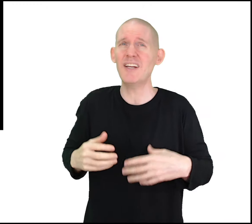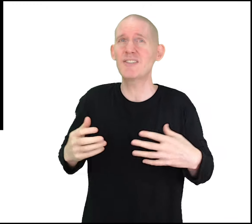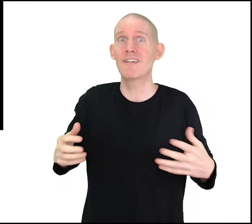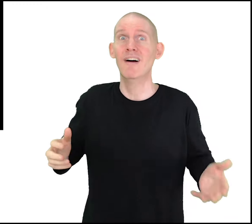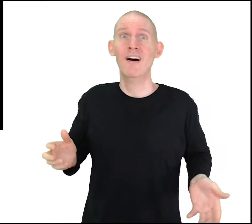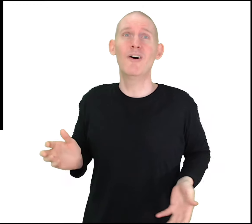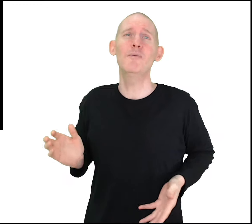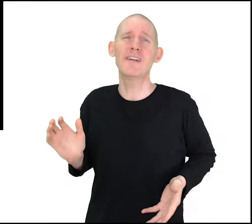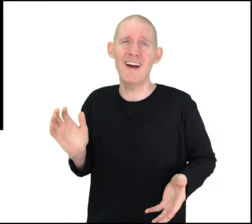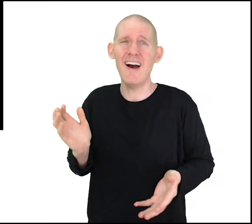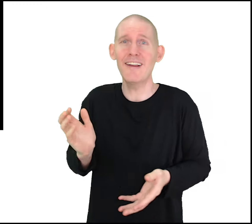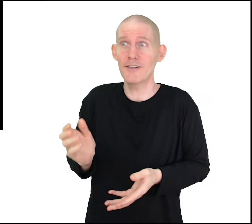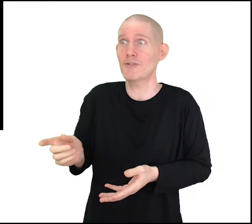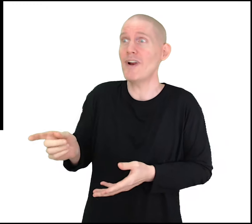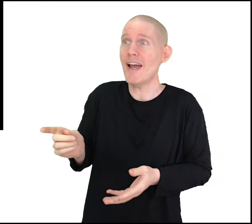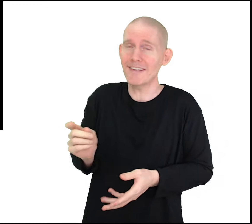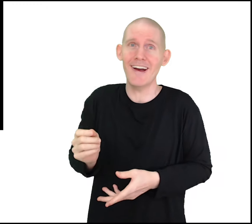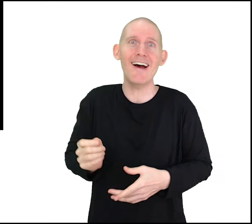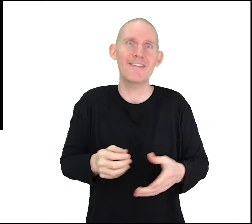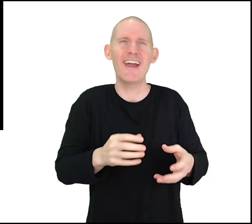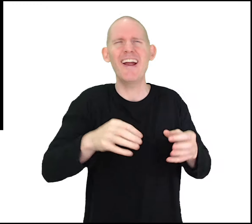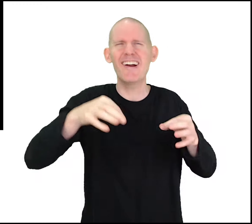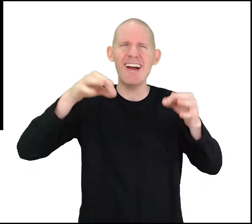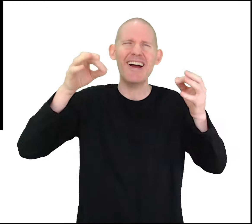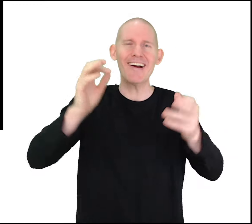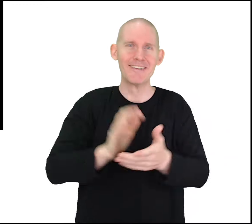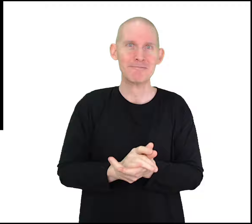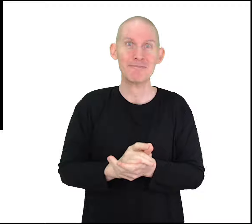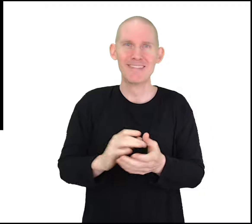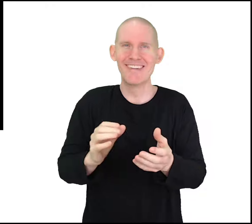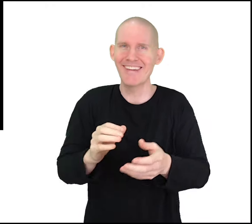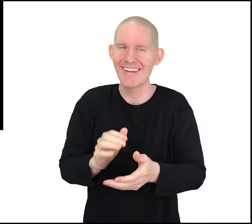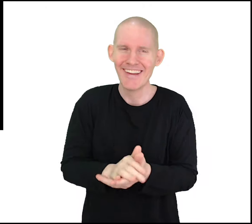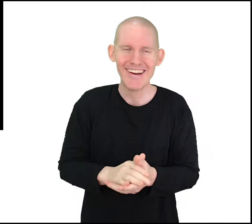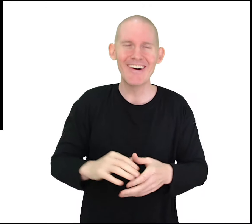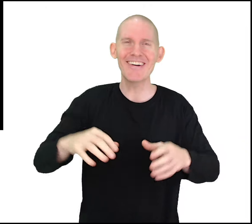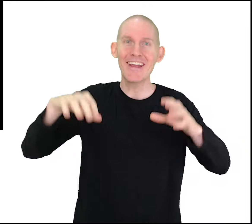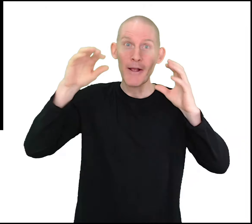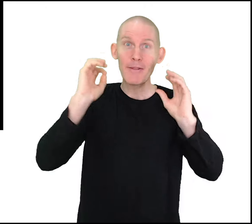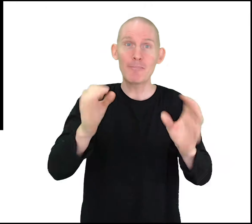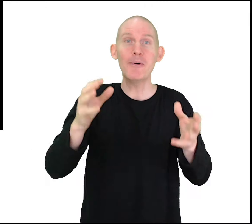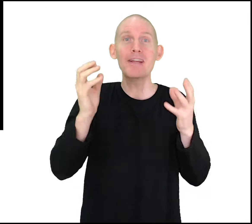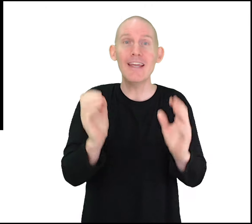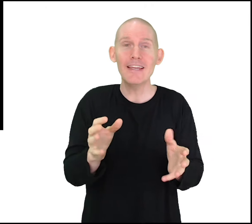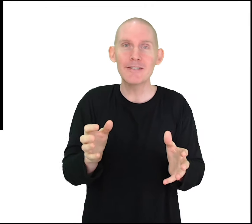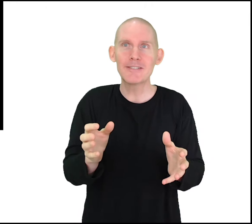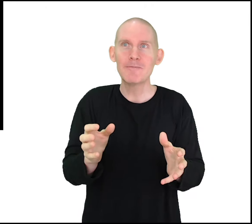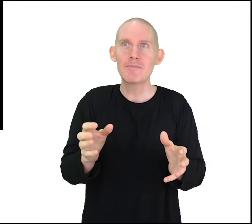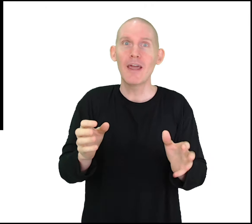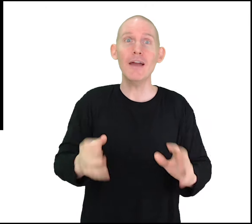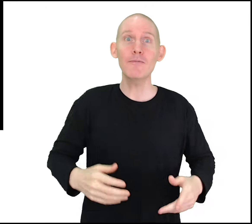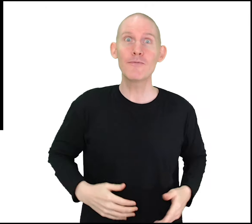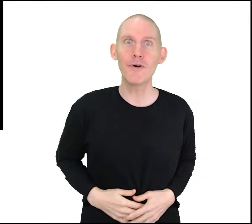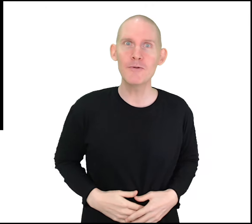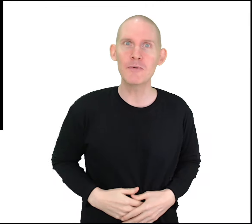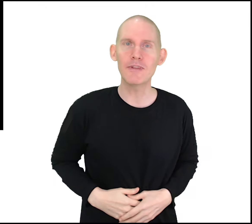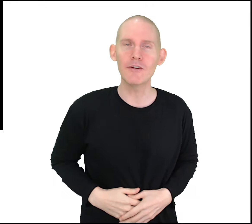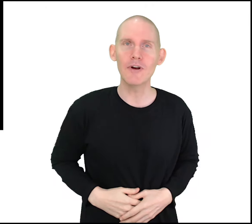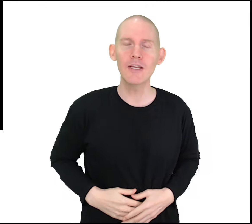extra. Oh my God, there's a rat. The hair. Okay, the point is, have fun with it, right? It's